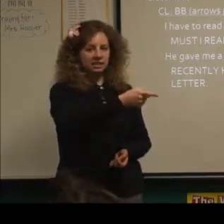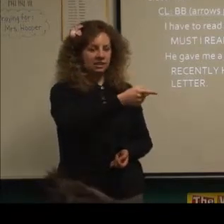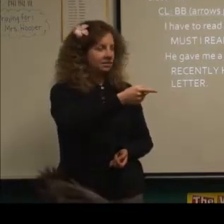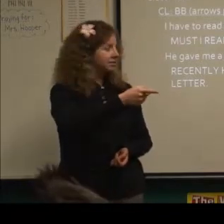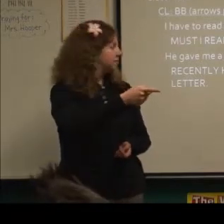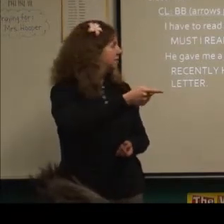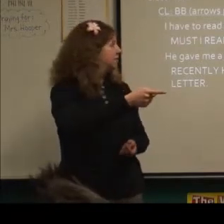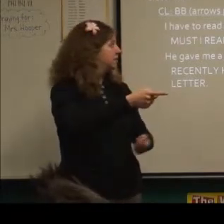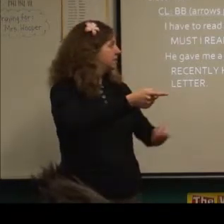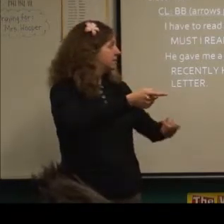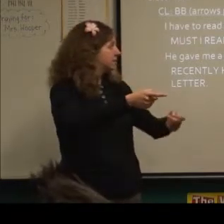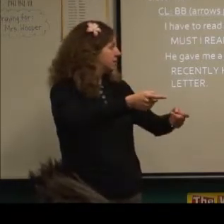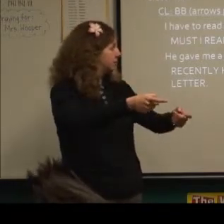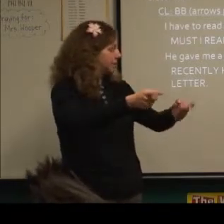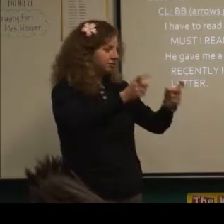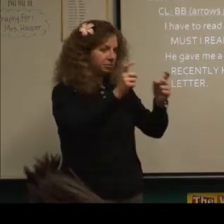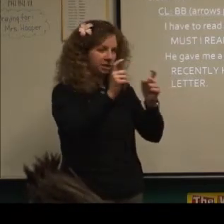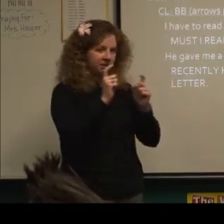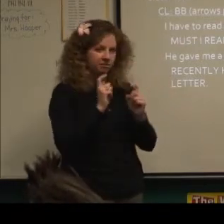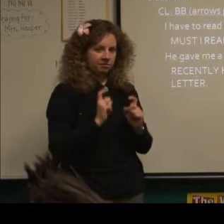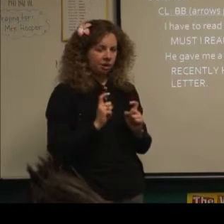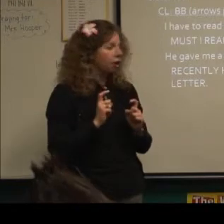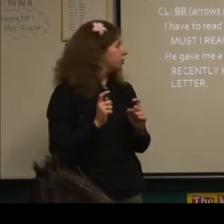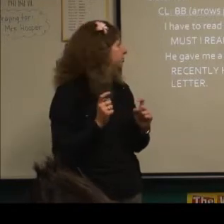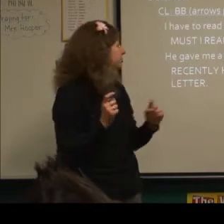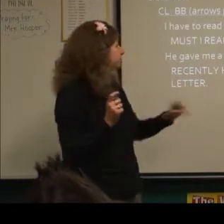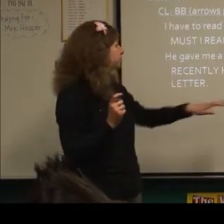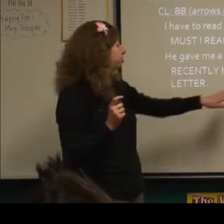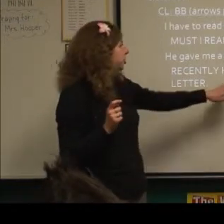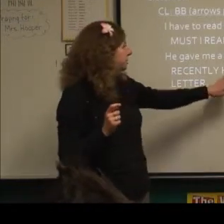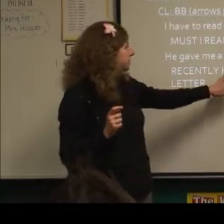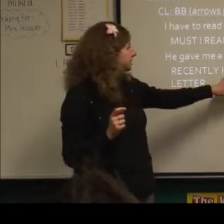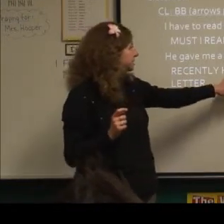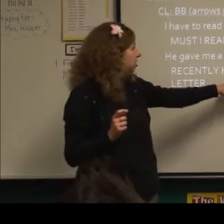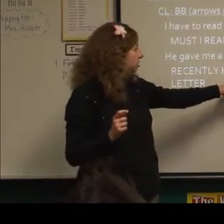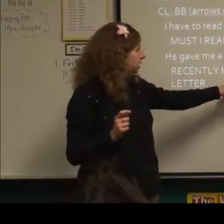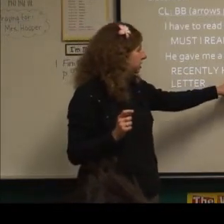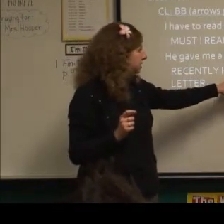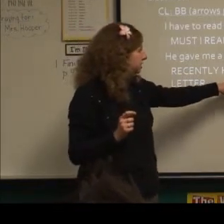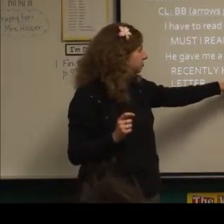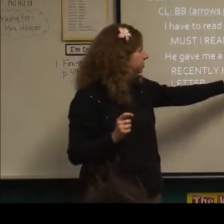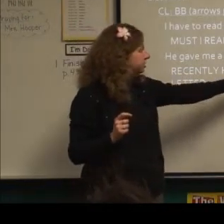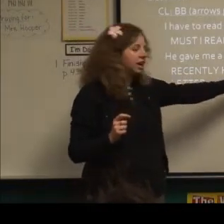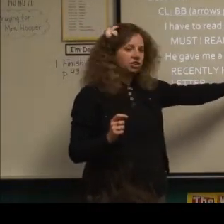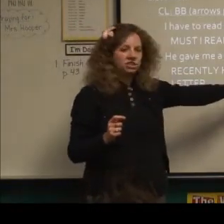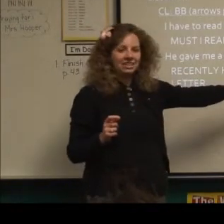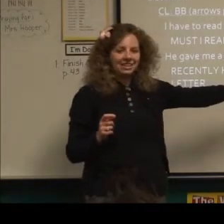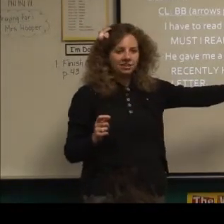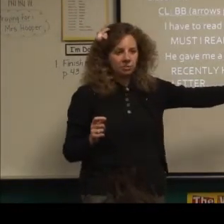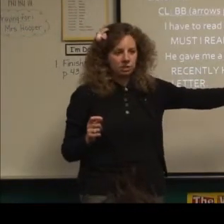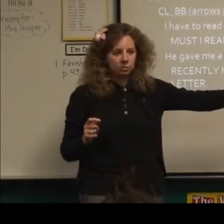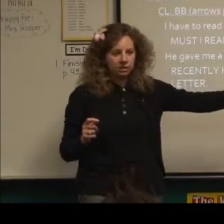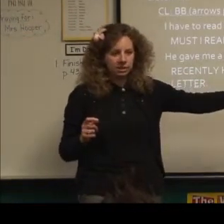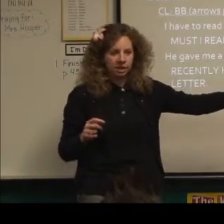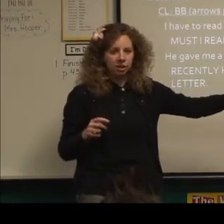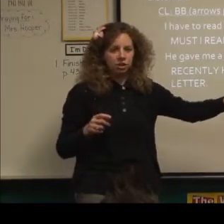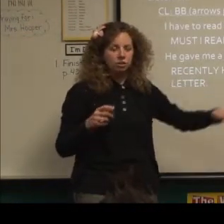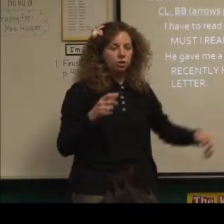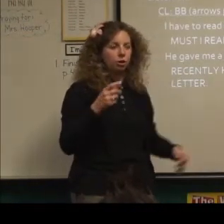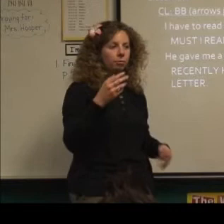he gave me, oh, this one's doing, okay, because it's all connected with the dashes, he gave me his one sign. So